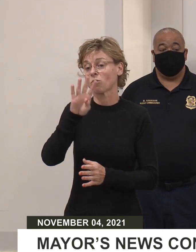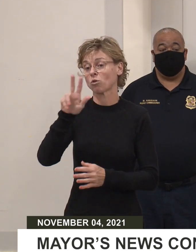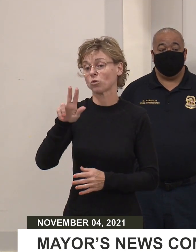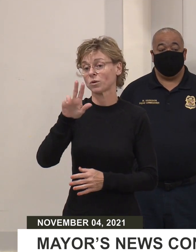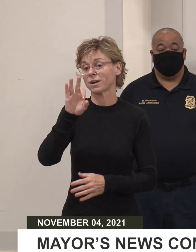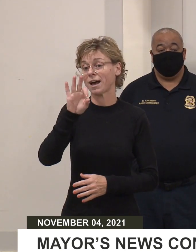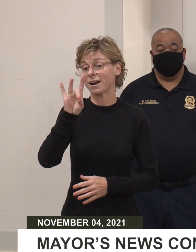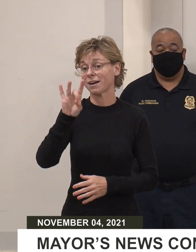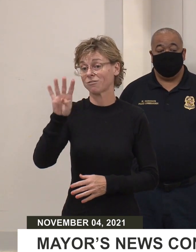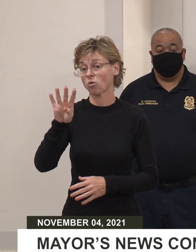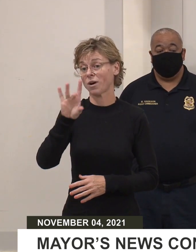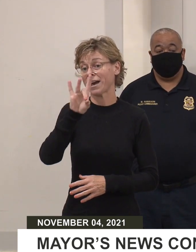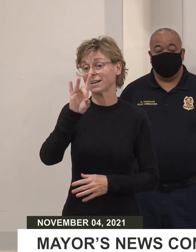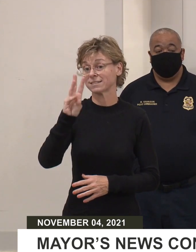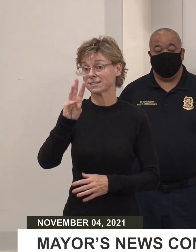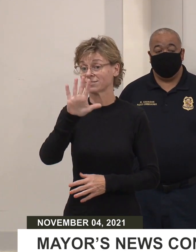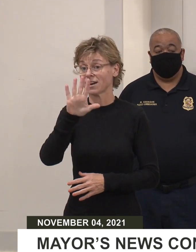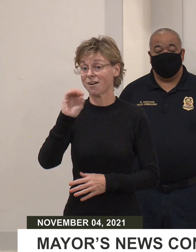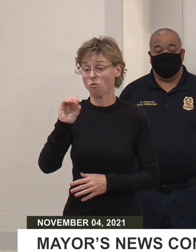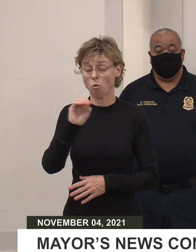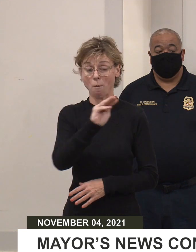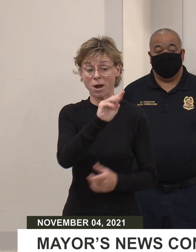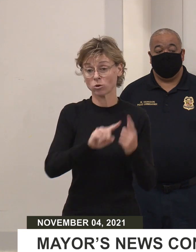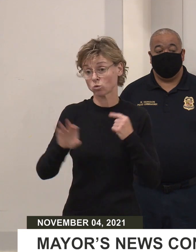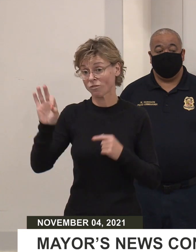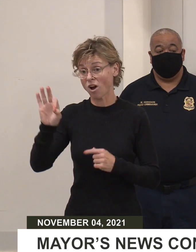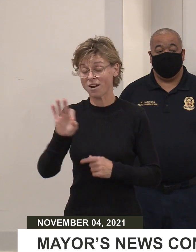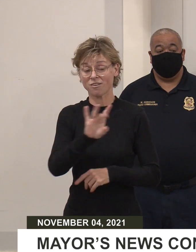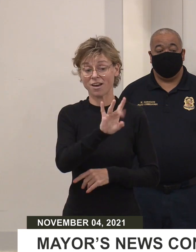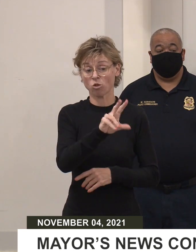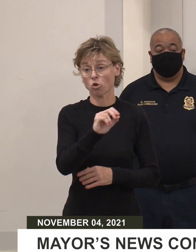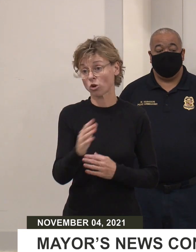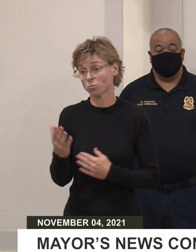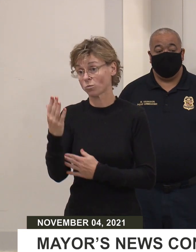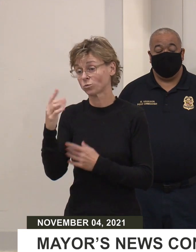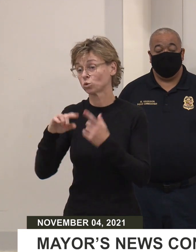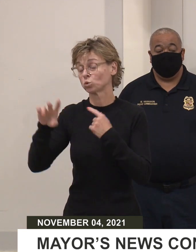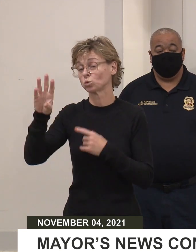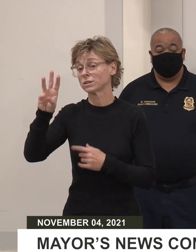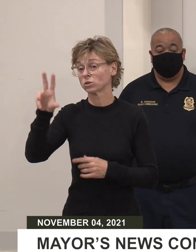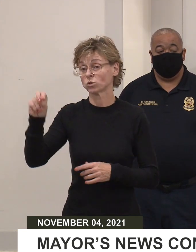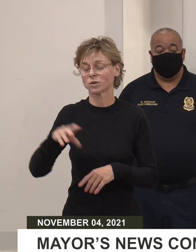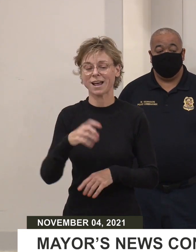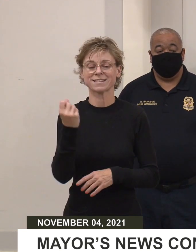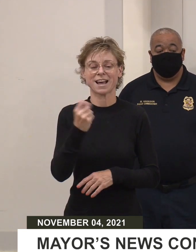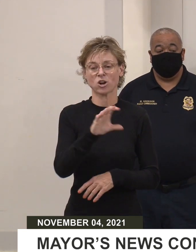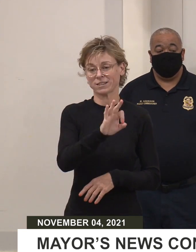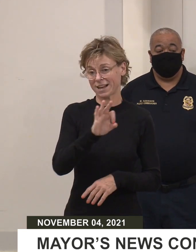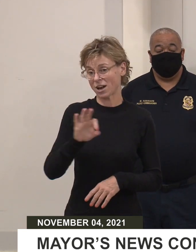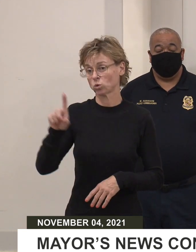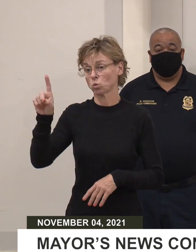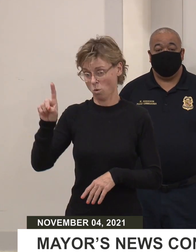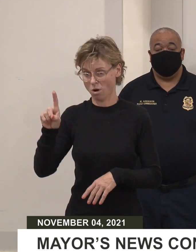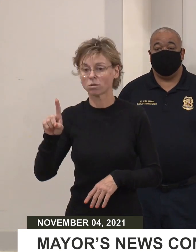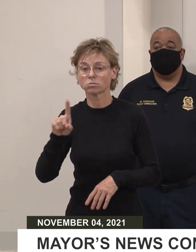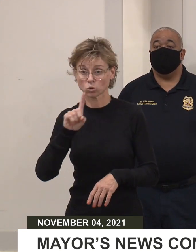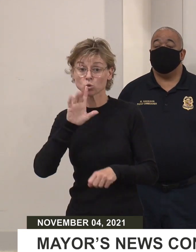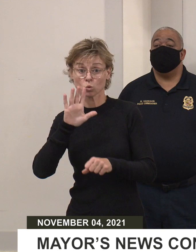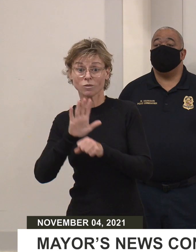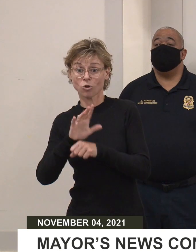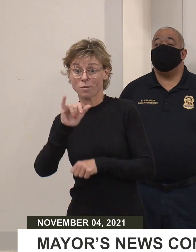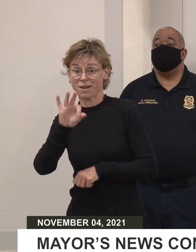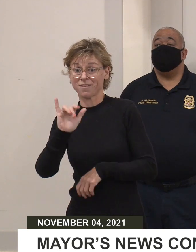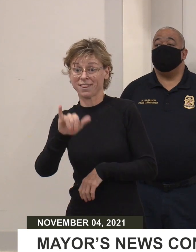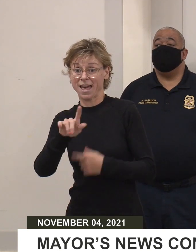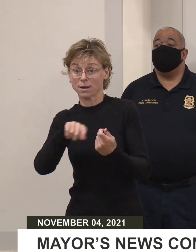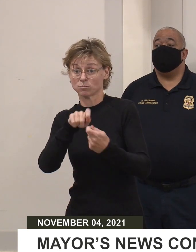443-984-8650 Monday through Friday from 8:30 a.m. to 6:30 p.m. and Saturdays 9 a.m. to 1 p.m. to confirm that a particular